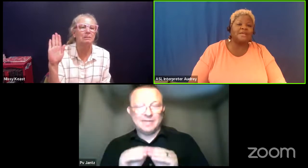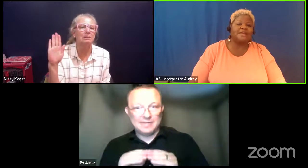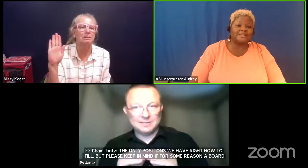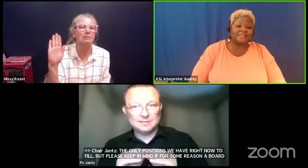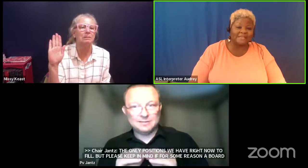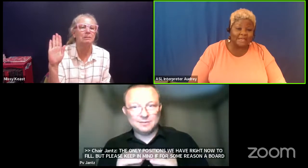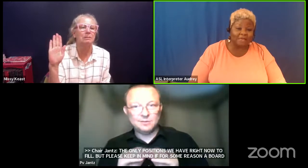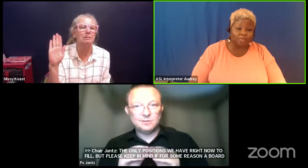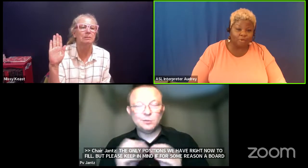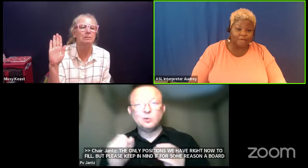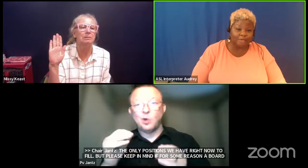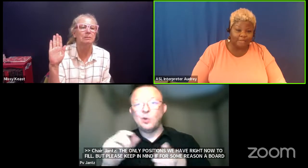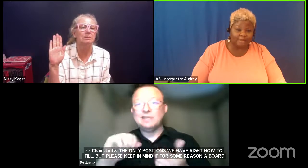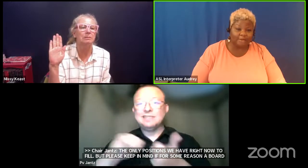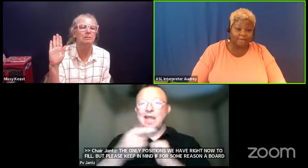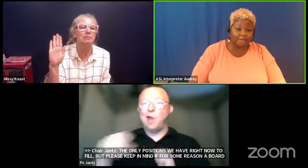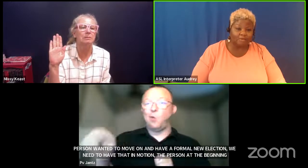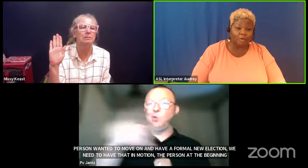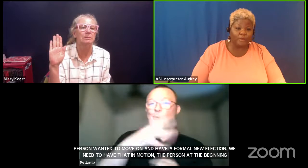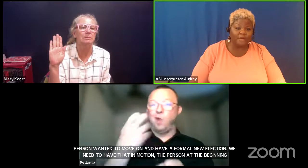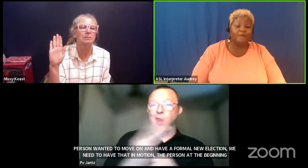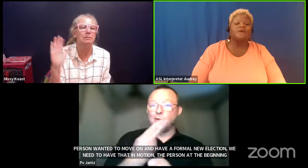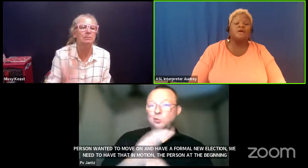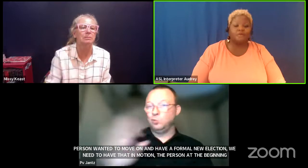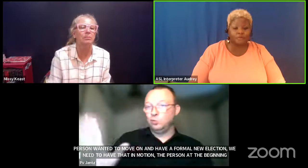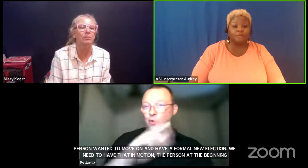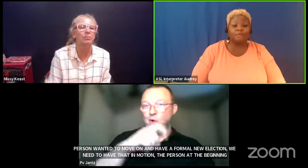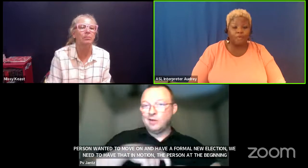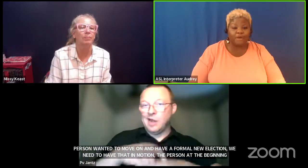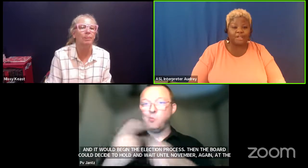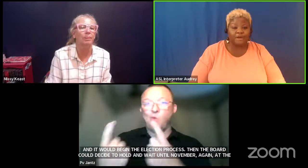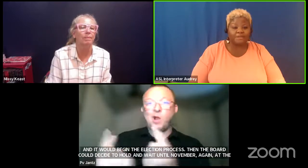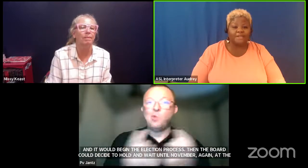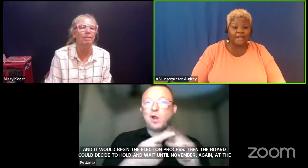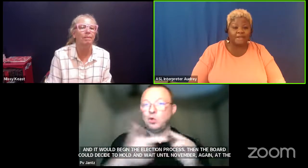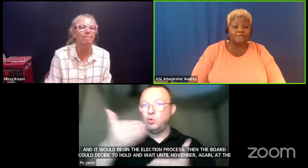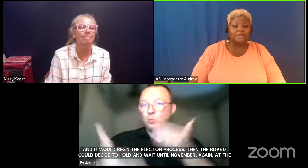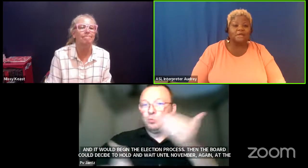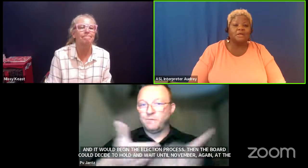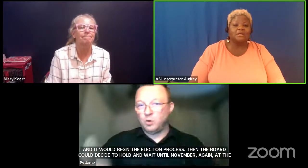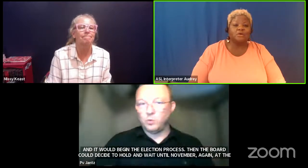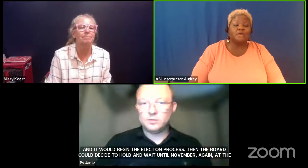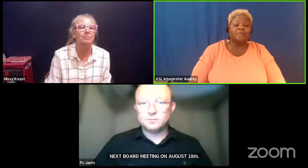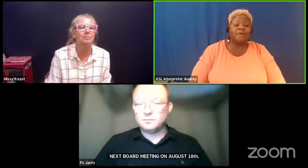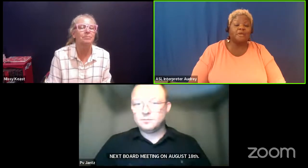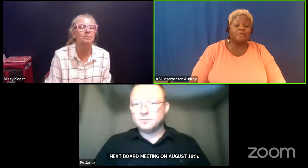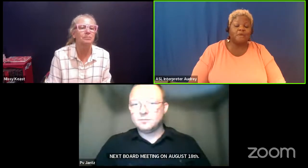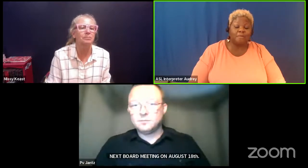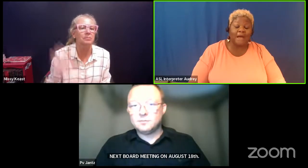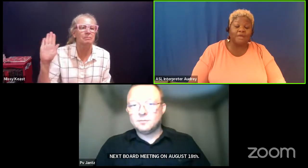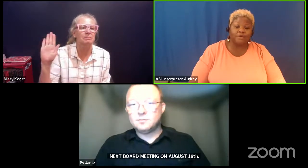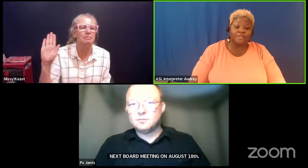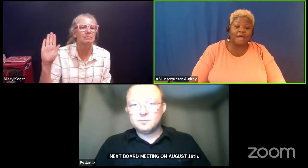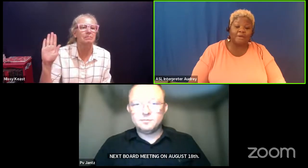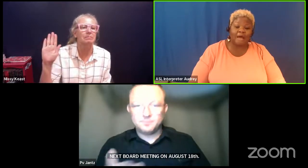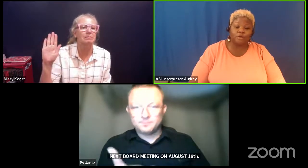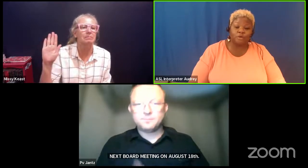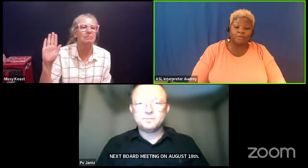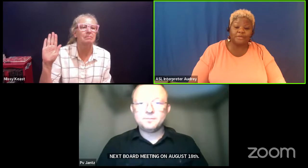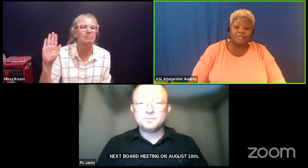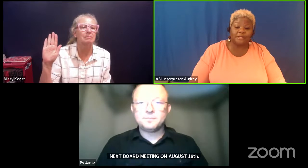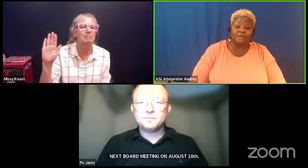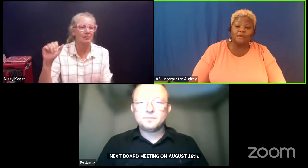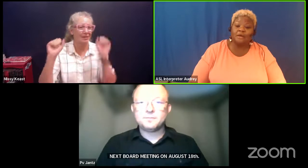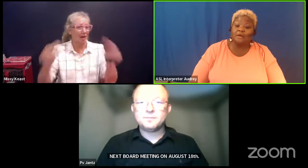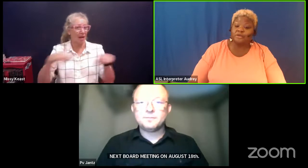with the second board meeting where we do the board chairs and names. So keep in mind your time and how you